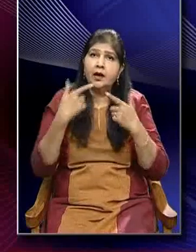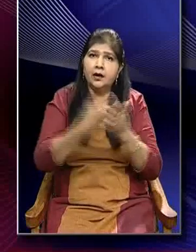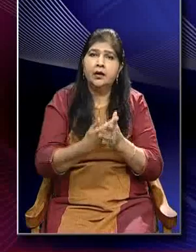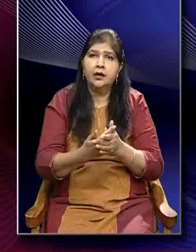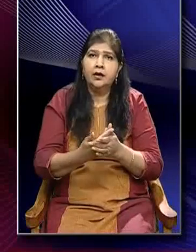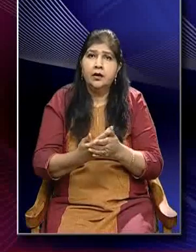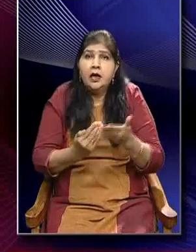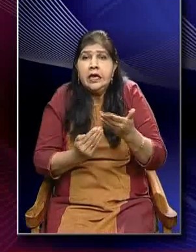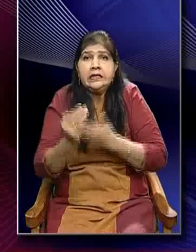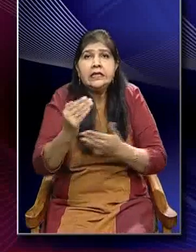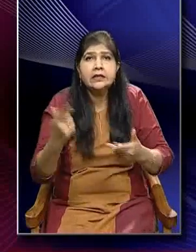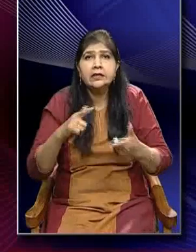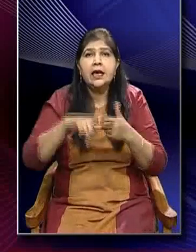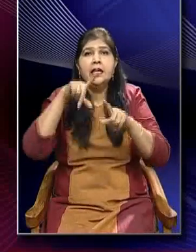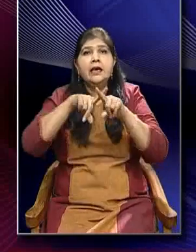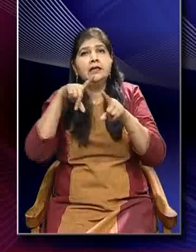Extensity,